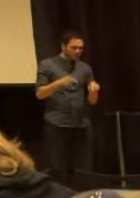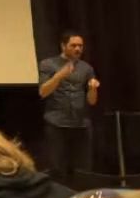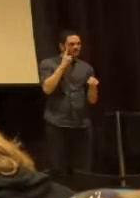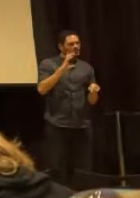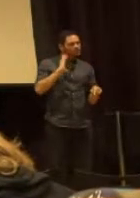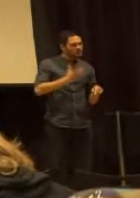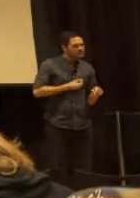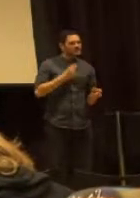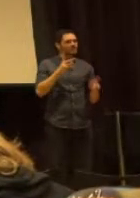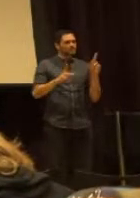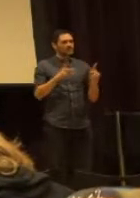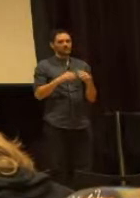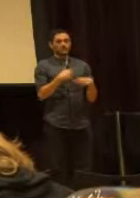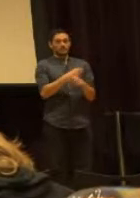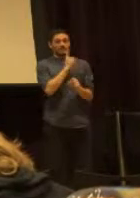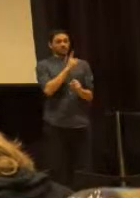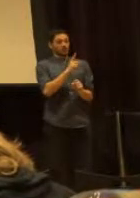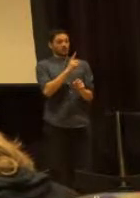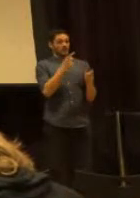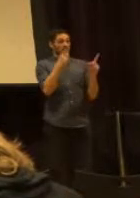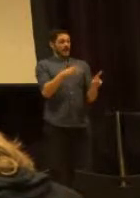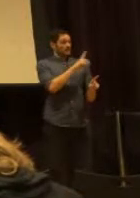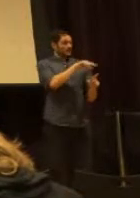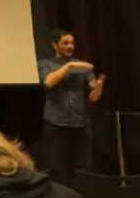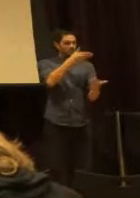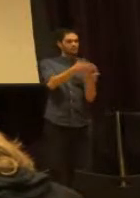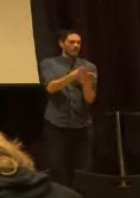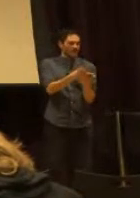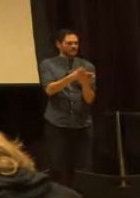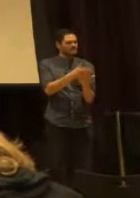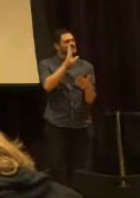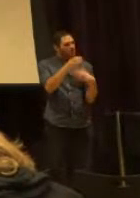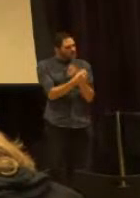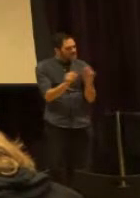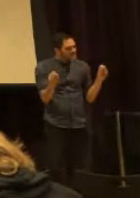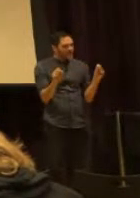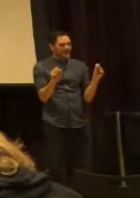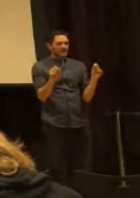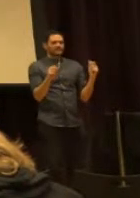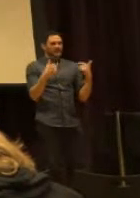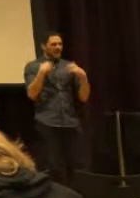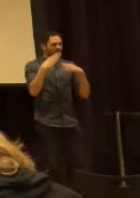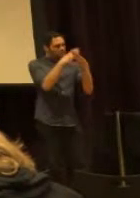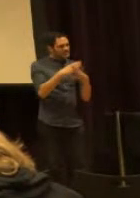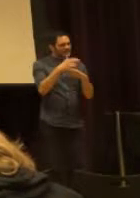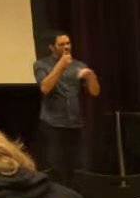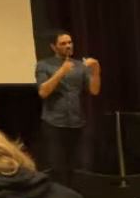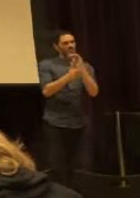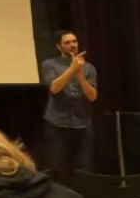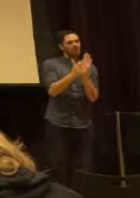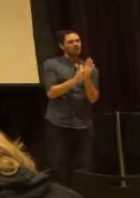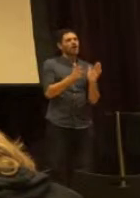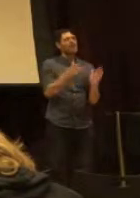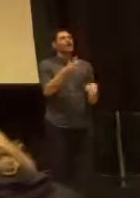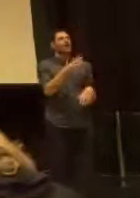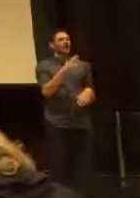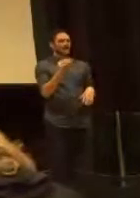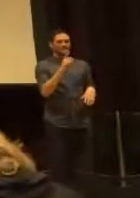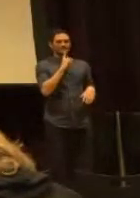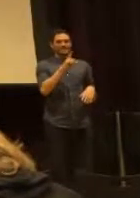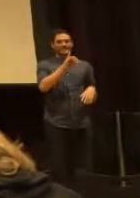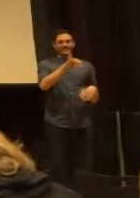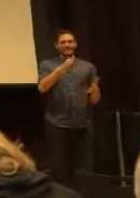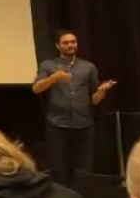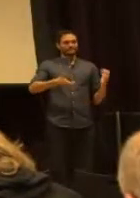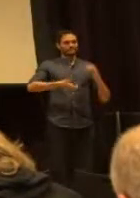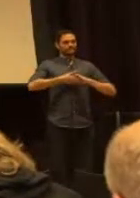get here, they will be safe. They will be protected under law, and it goes hand in hand with expanding the Lorena Bonhas